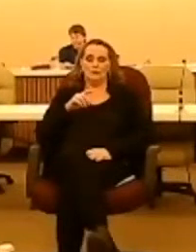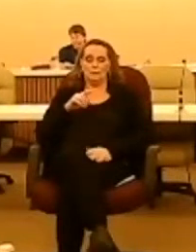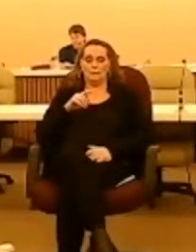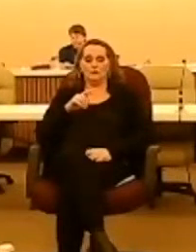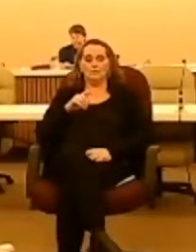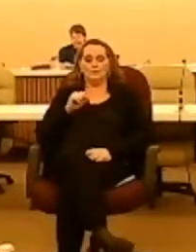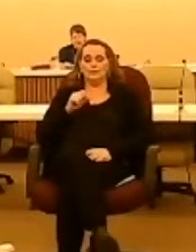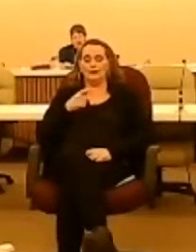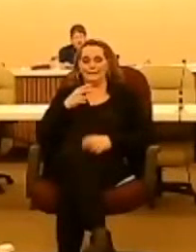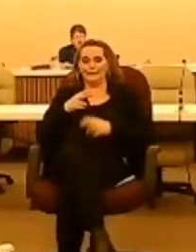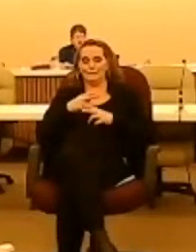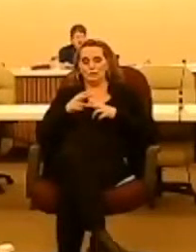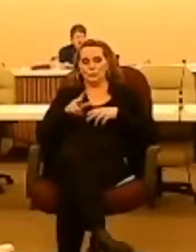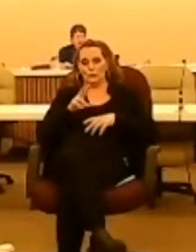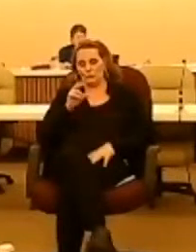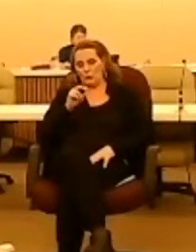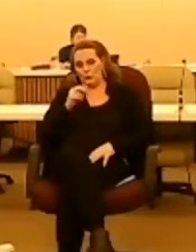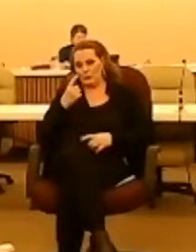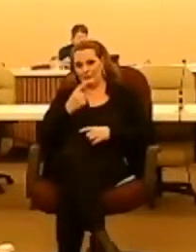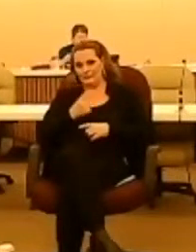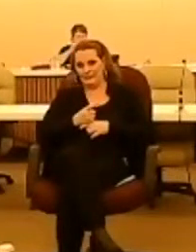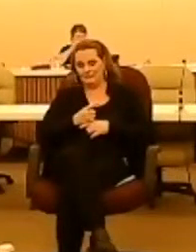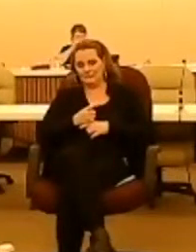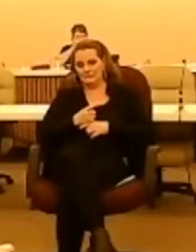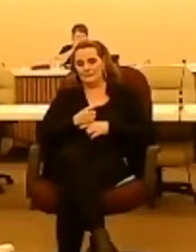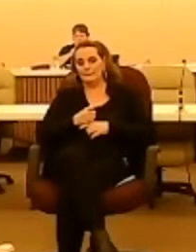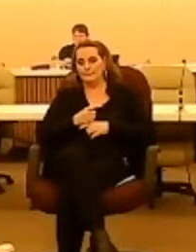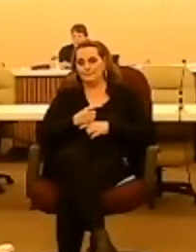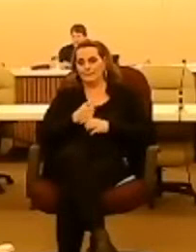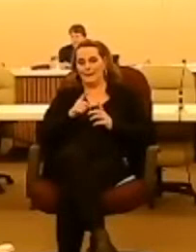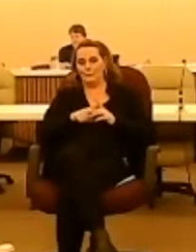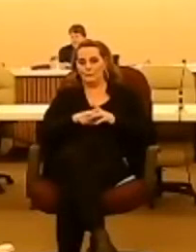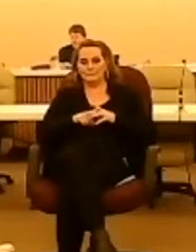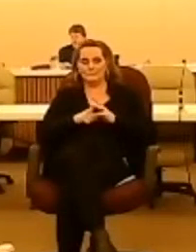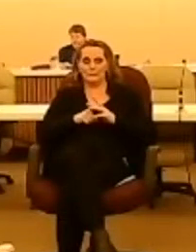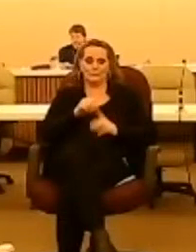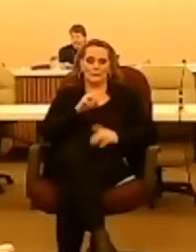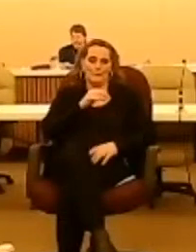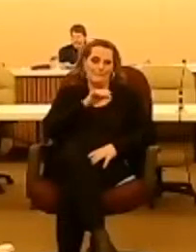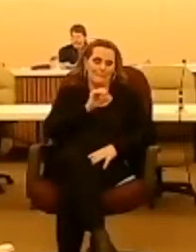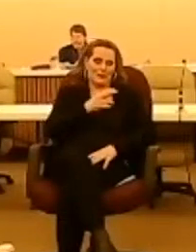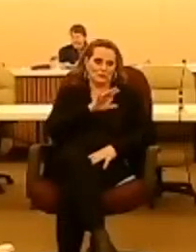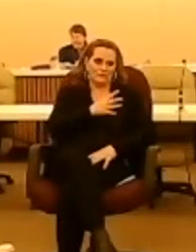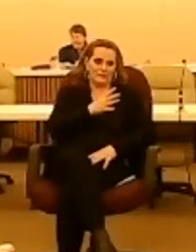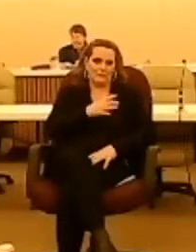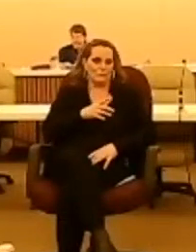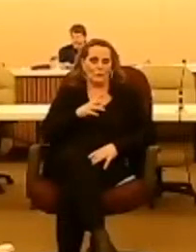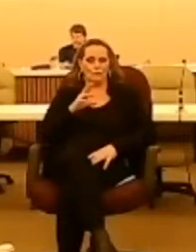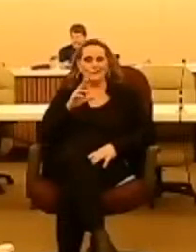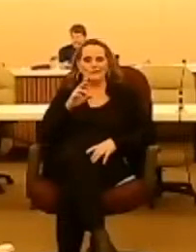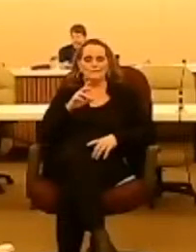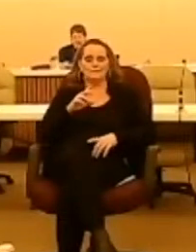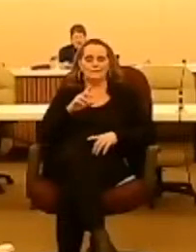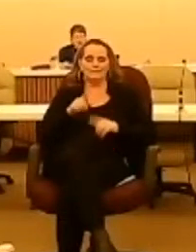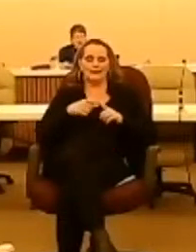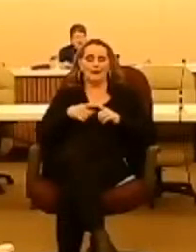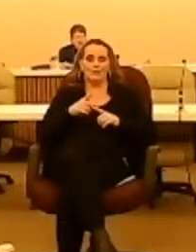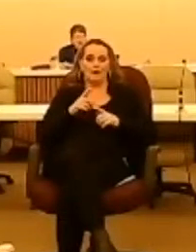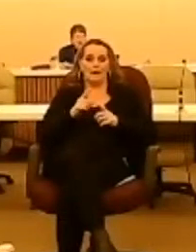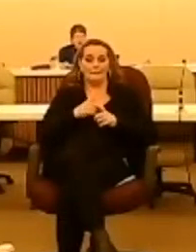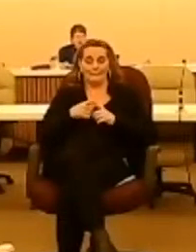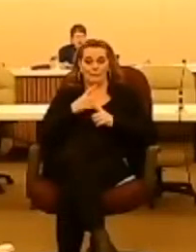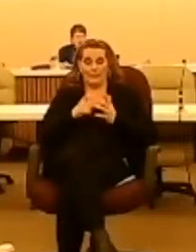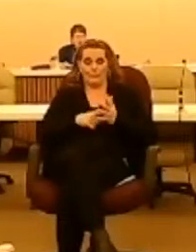there is, which is 30 days, it would be in effect through March 25th. So until that mandate goes away,